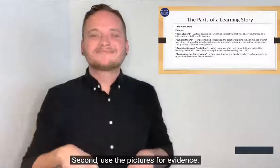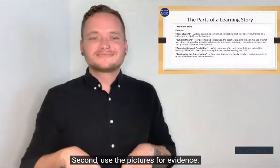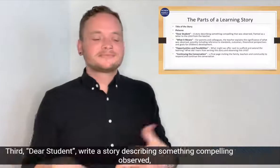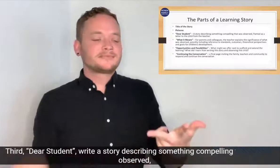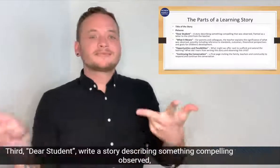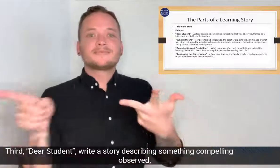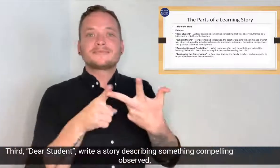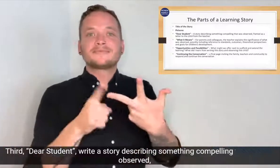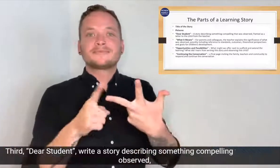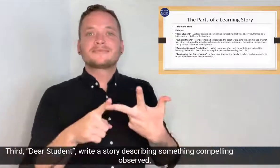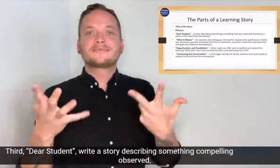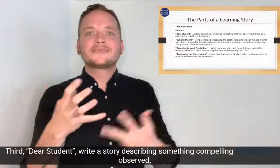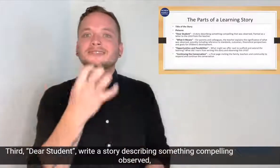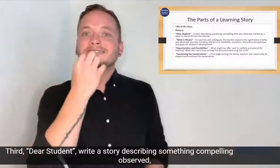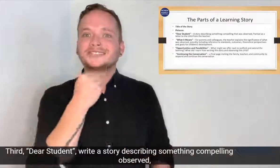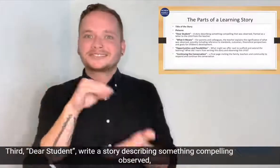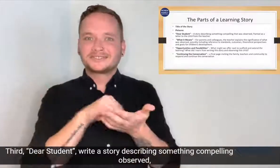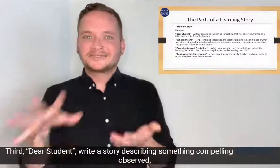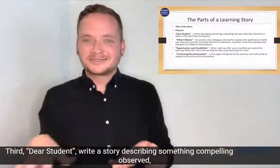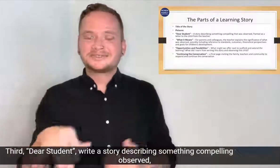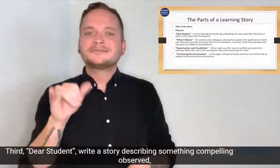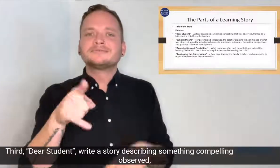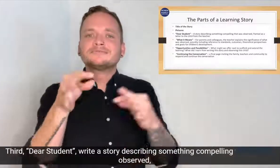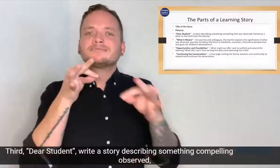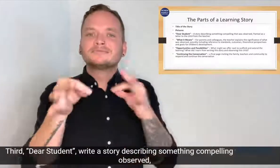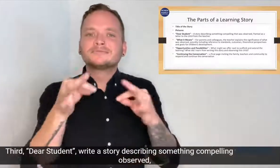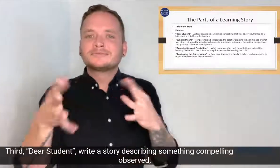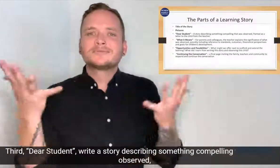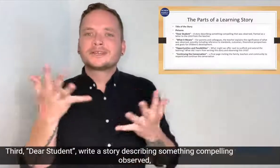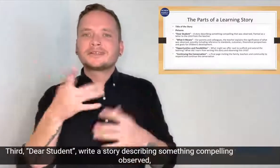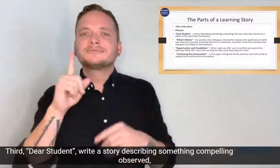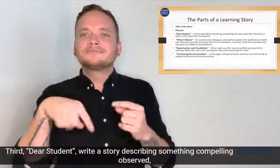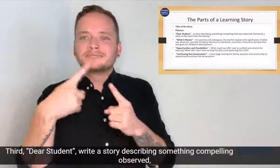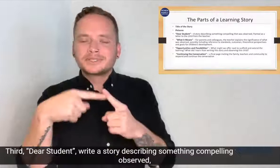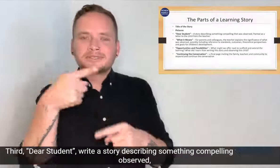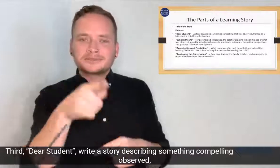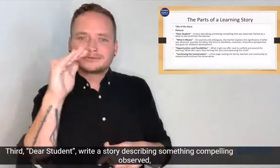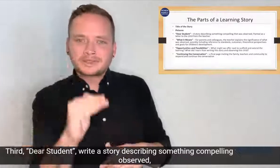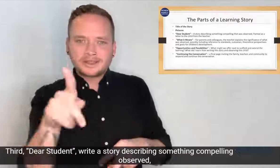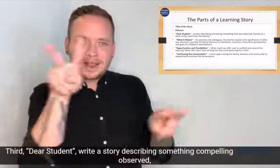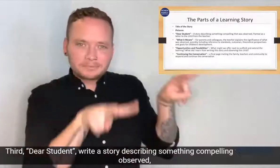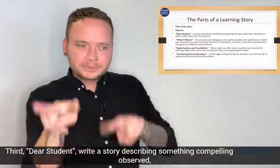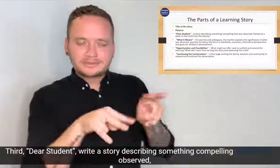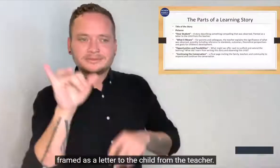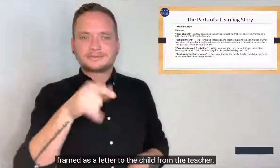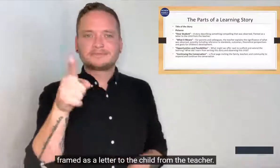evidence. Third, we write "Dear Student," writing a story describing something compelling that